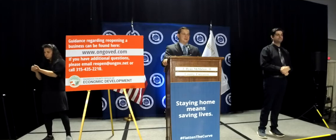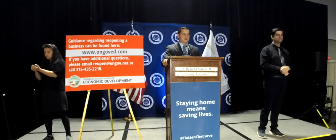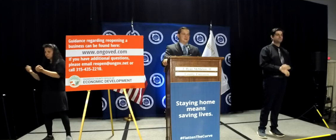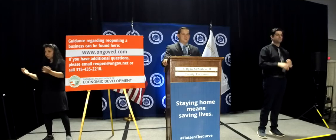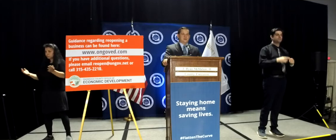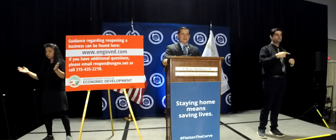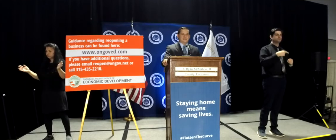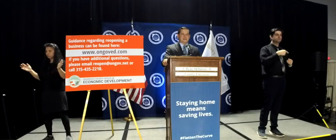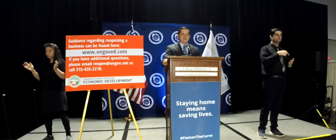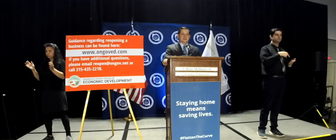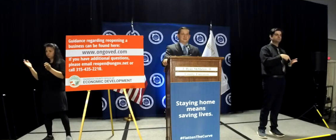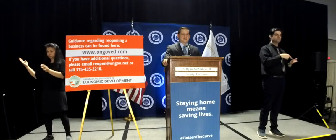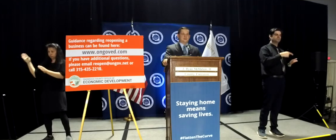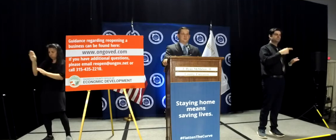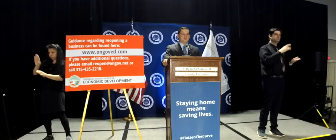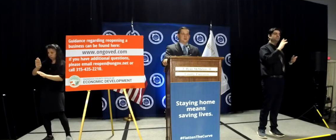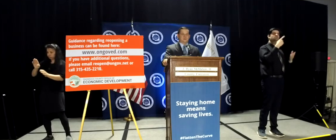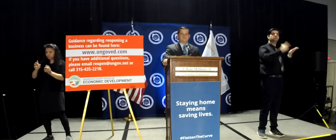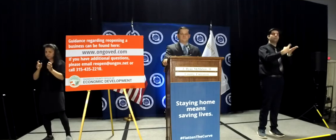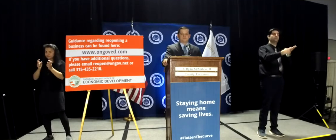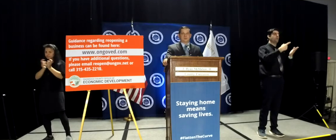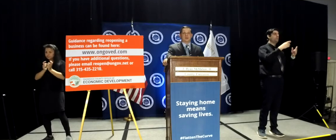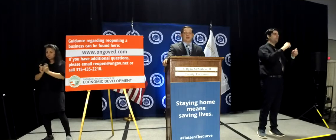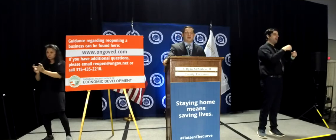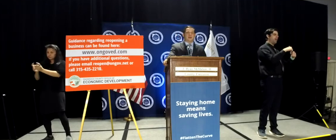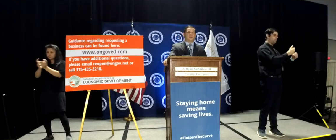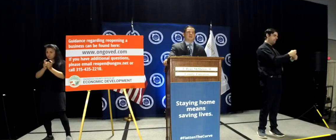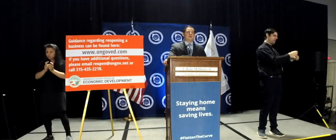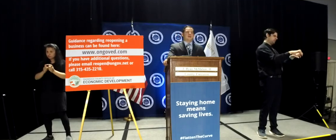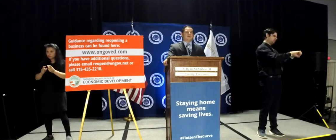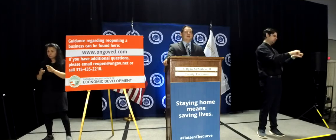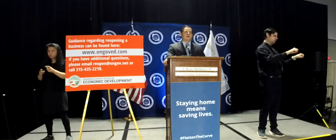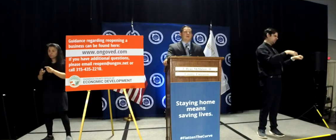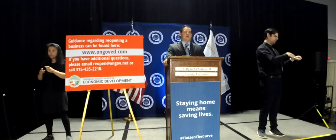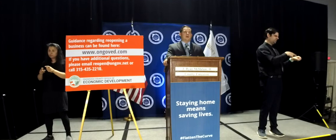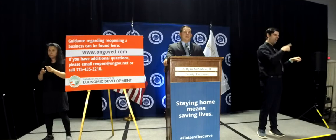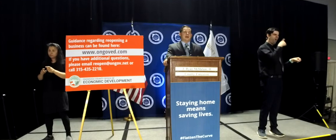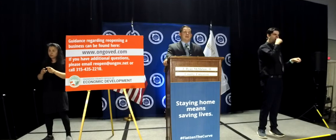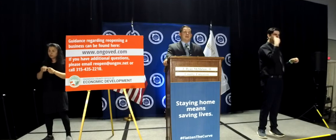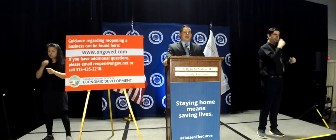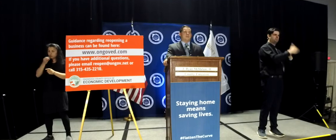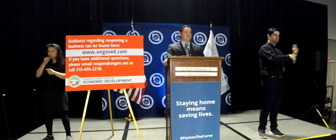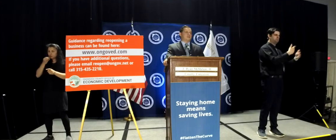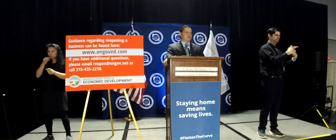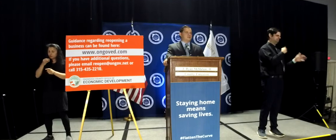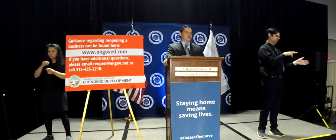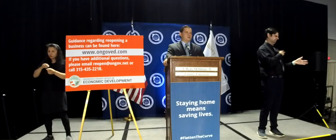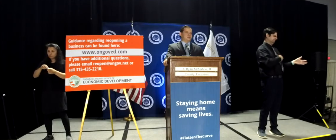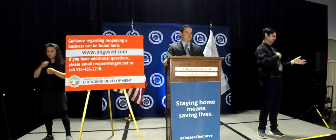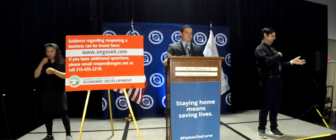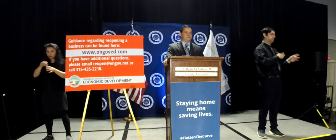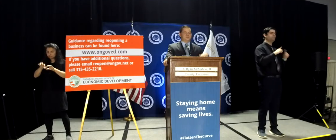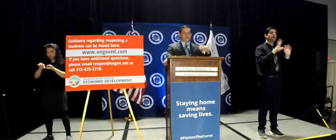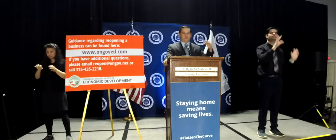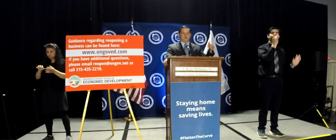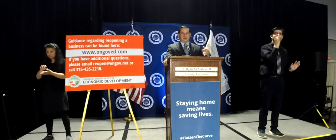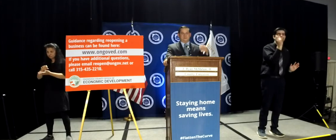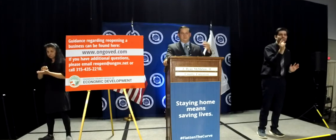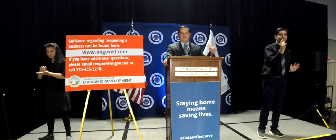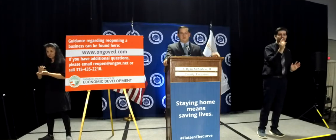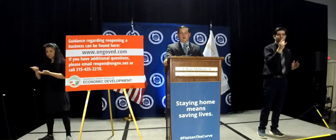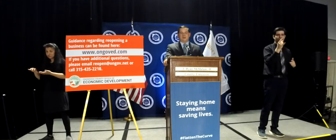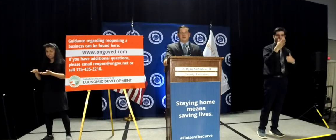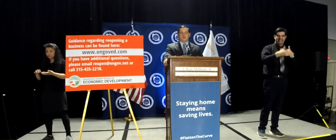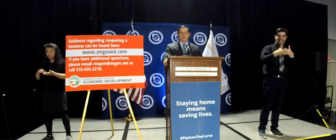day, you get a tasty result. And that happens at the legislature when you go through